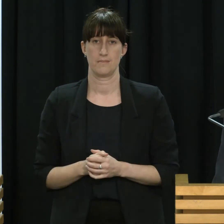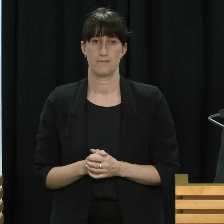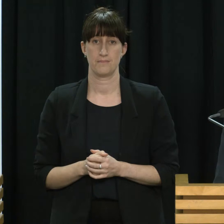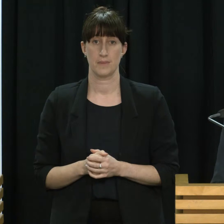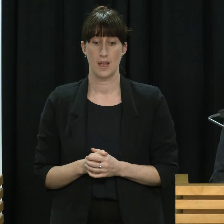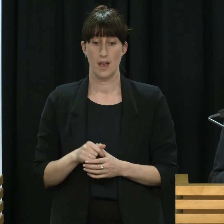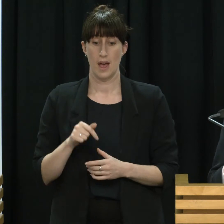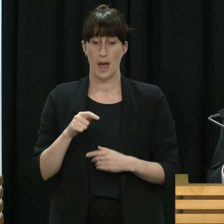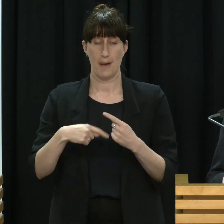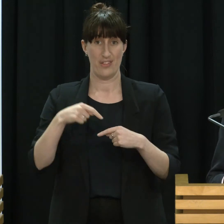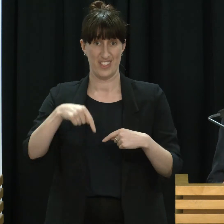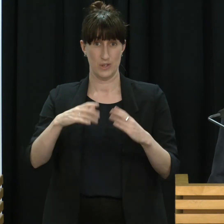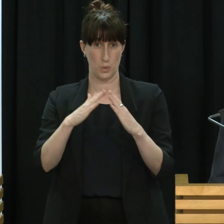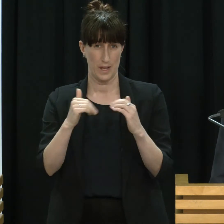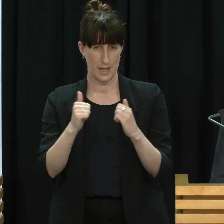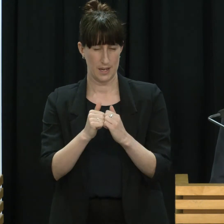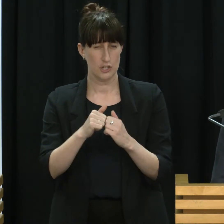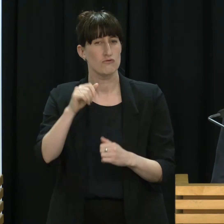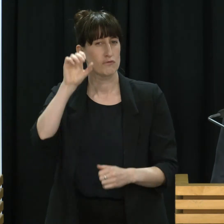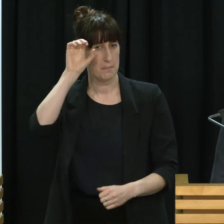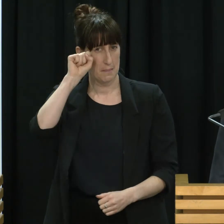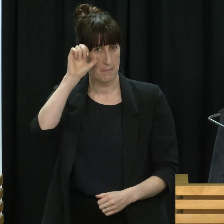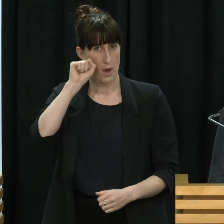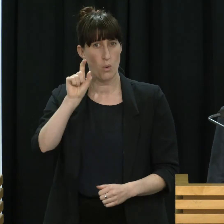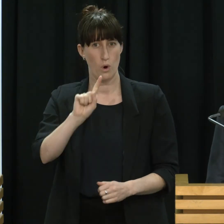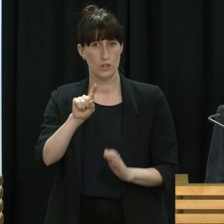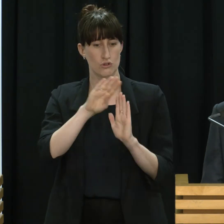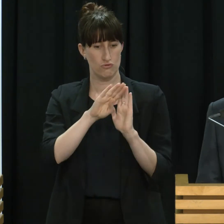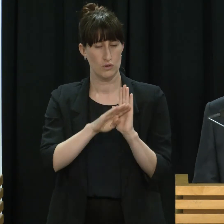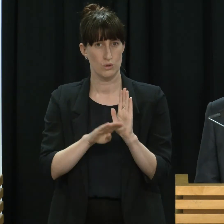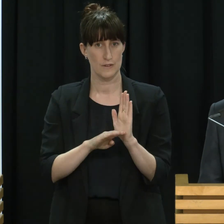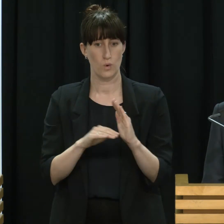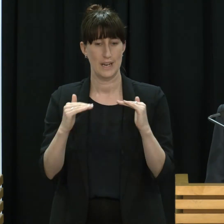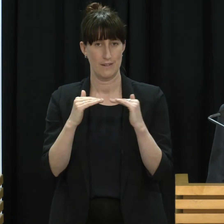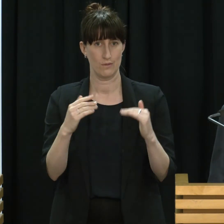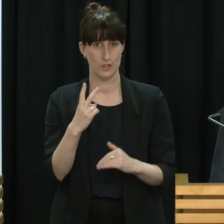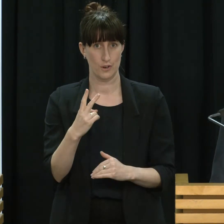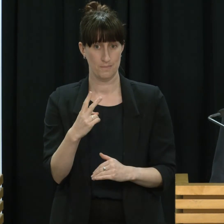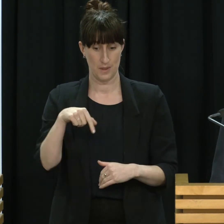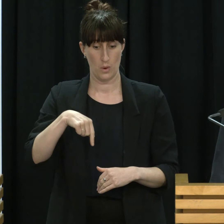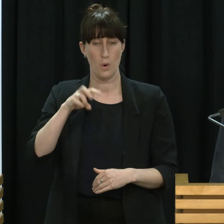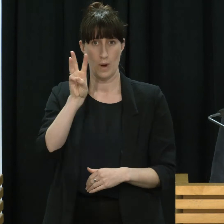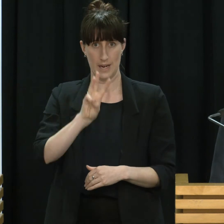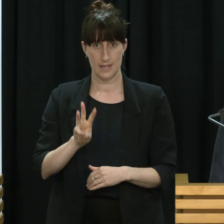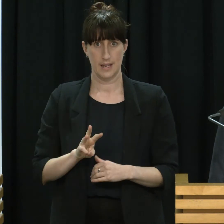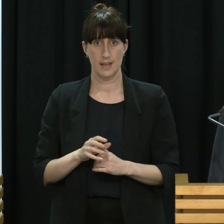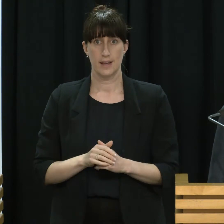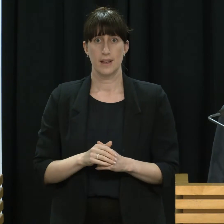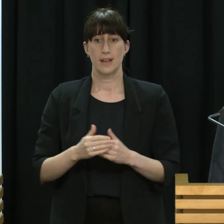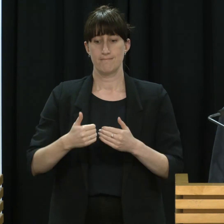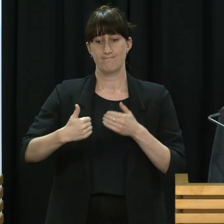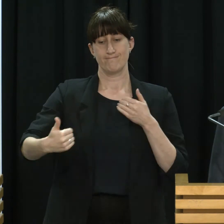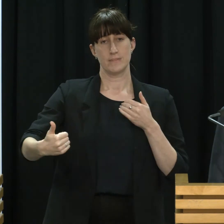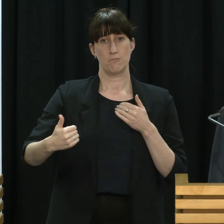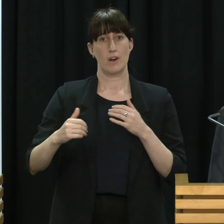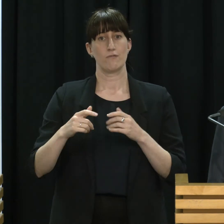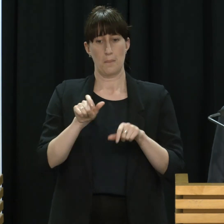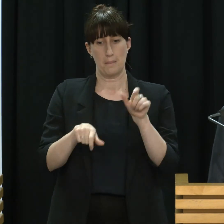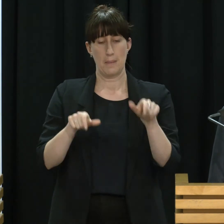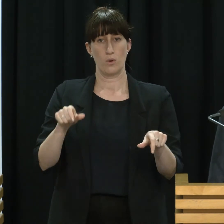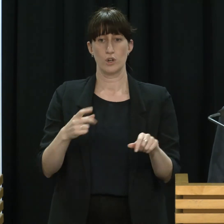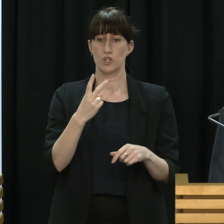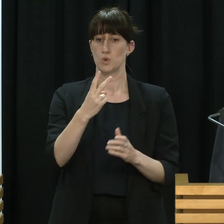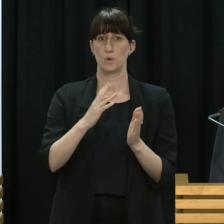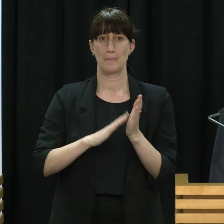weekend, just a reminder about what Alert Level 2 means in Wellington. Physical distancing, where possible, keep 2 metres distance in public